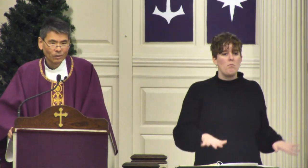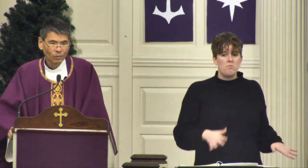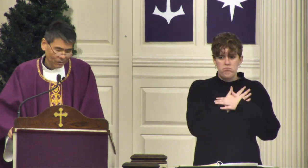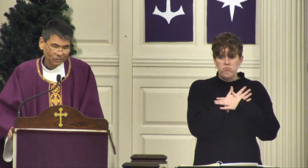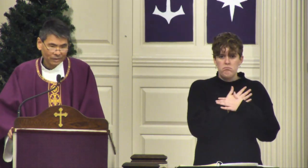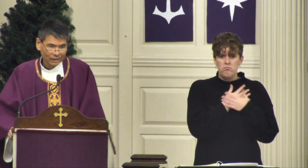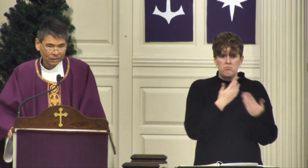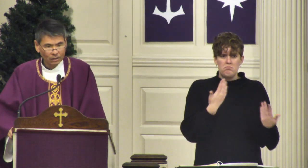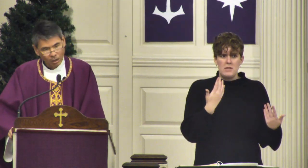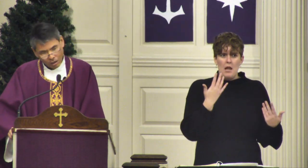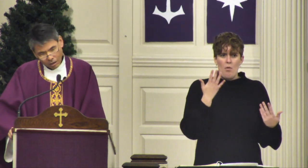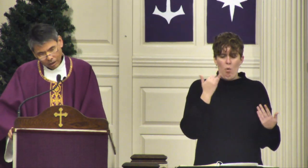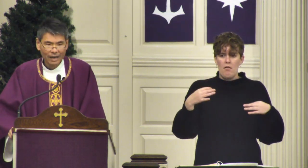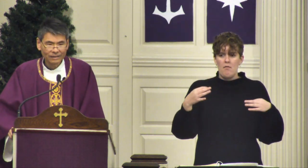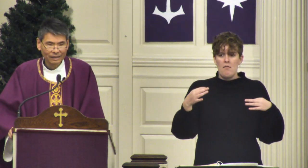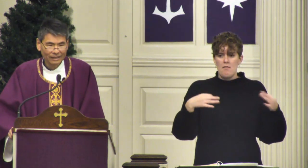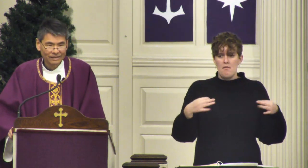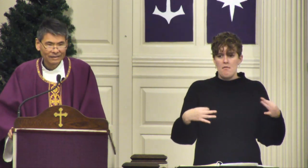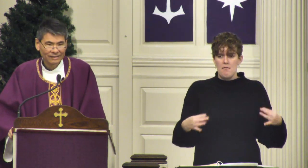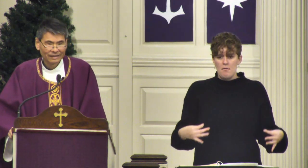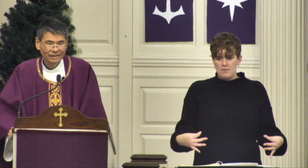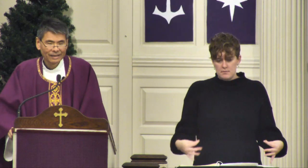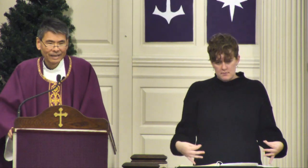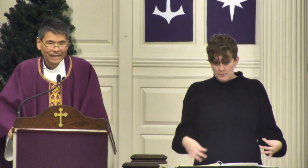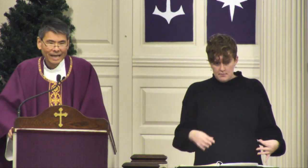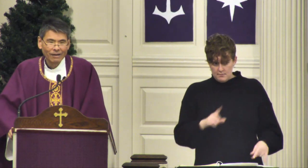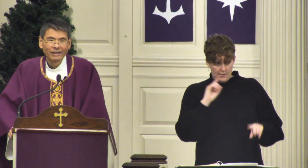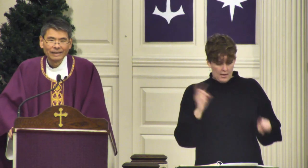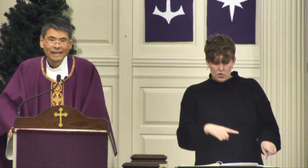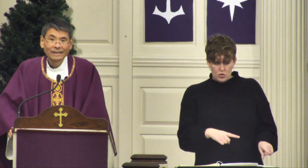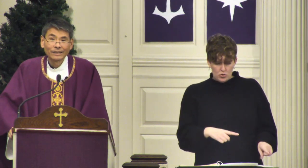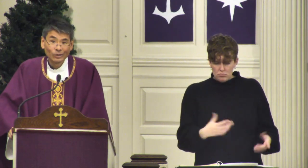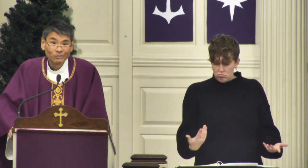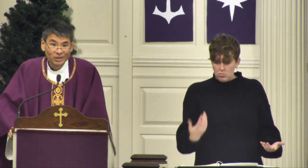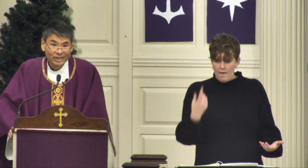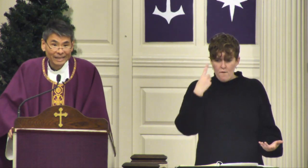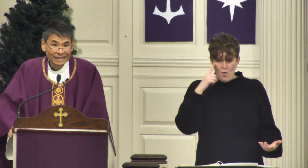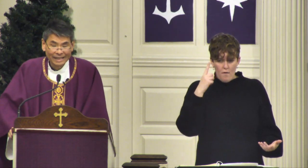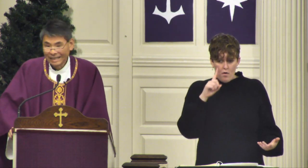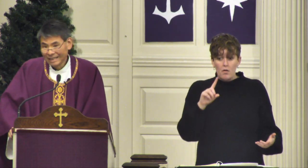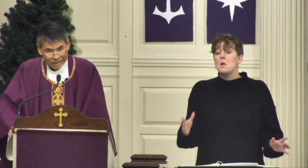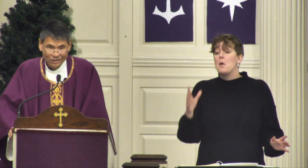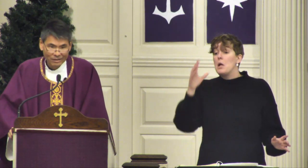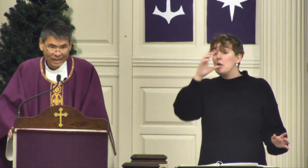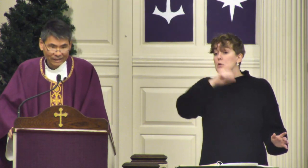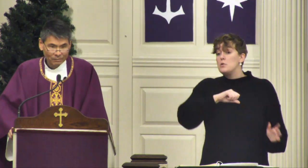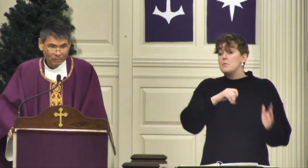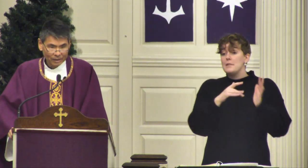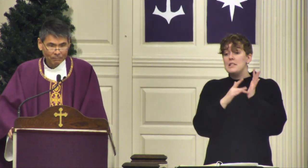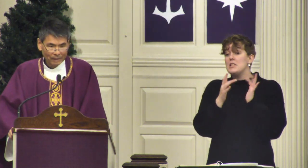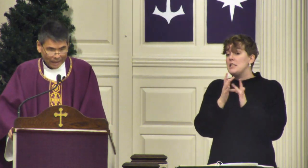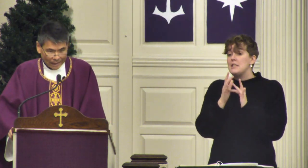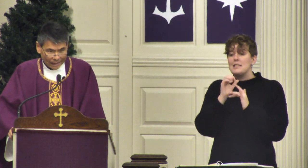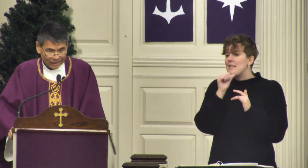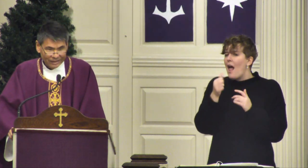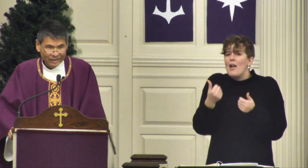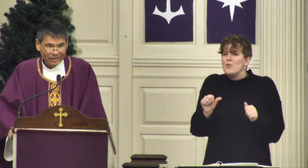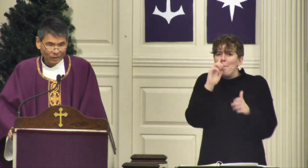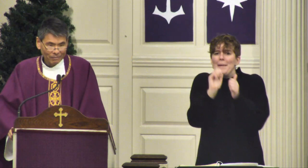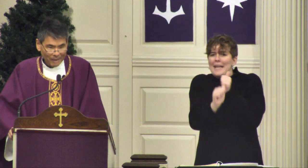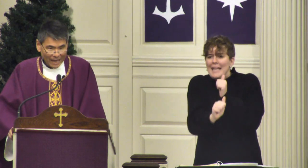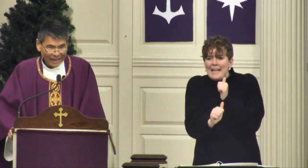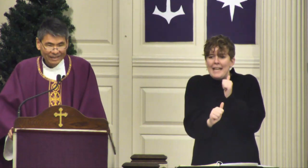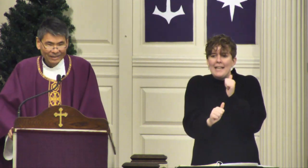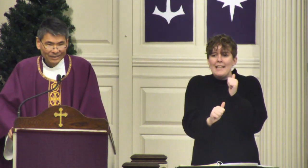go through this long process? Now, let's assume Jesus is not trying to be mean to